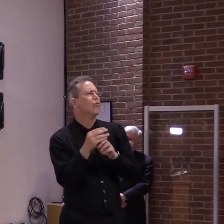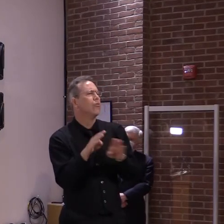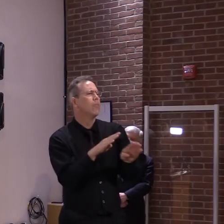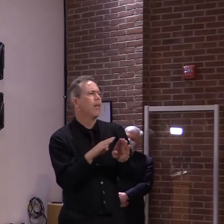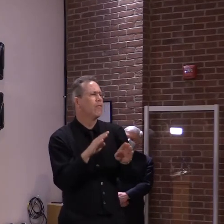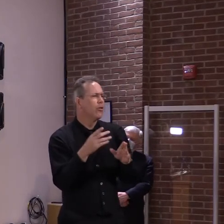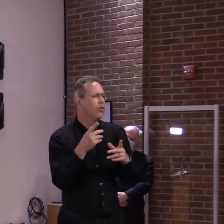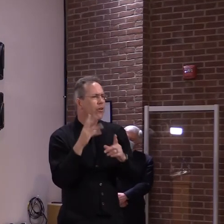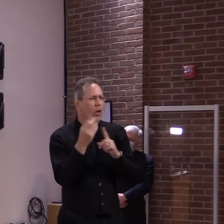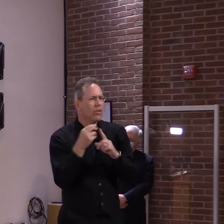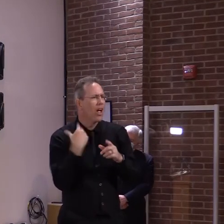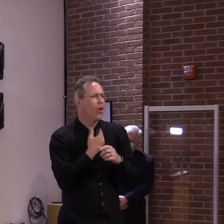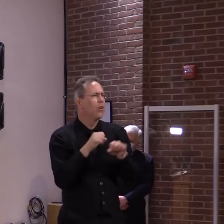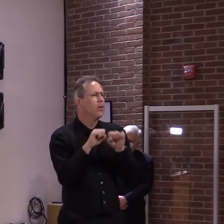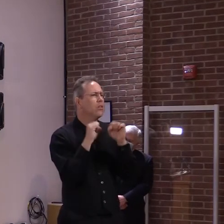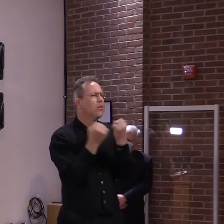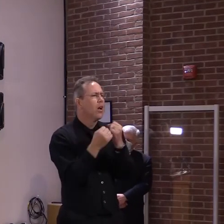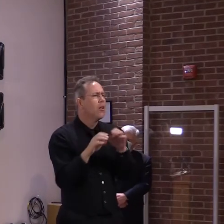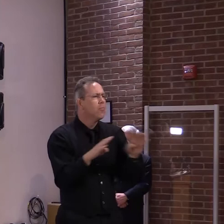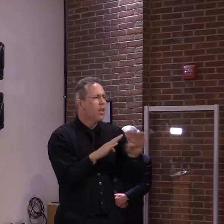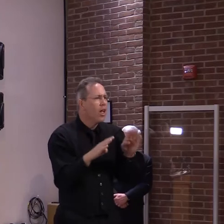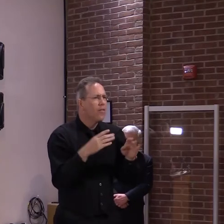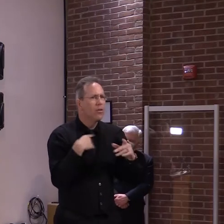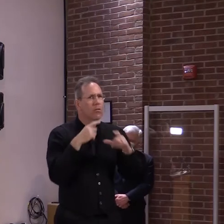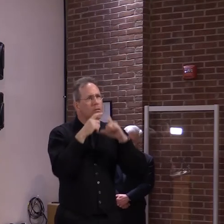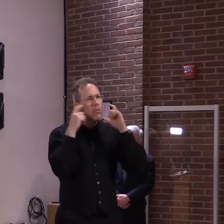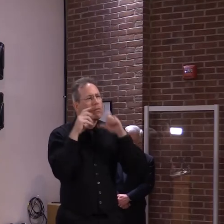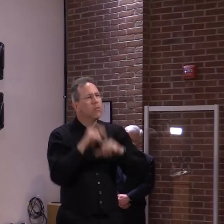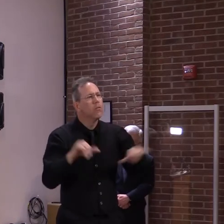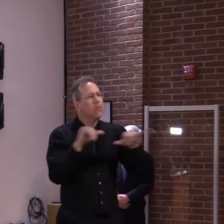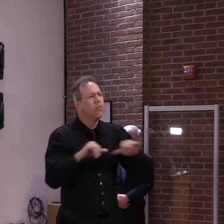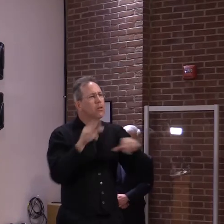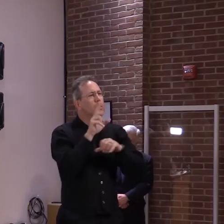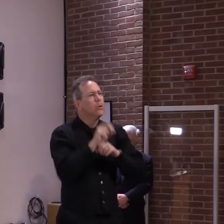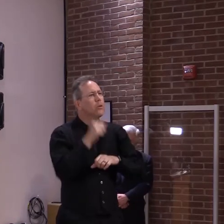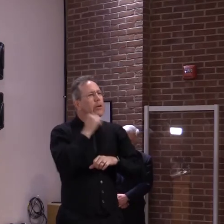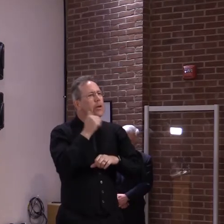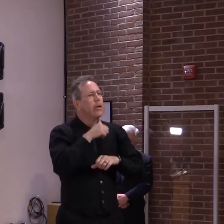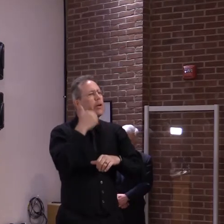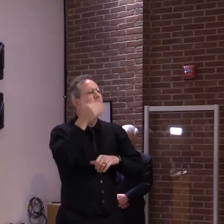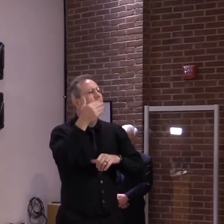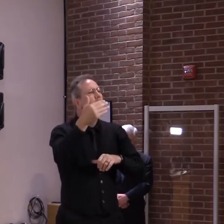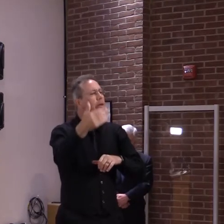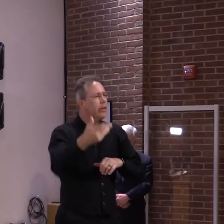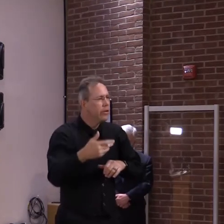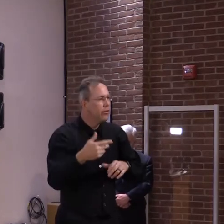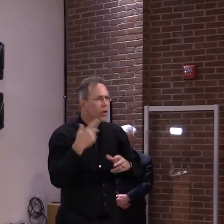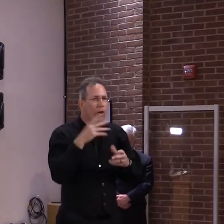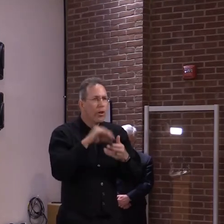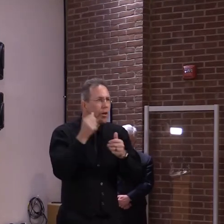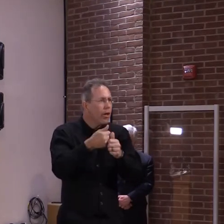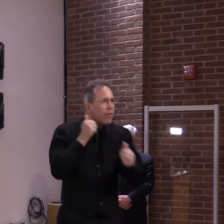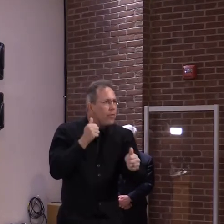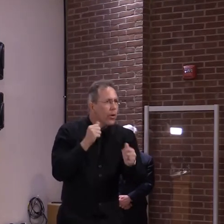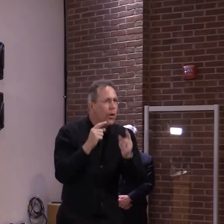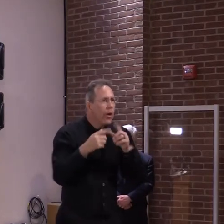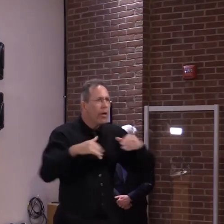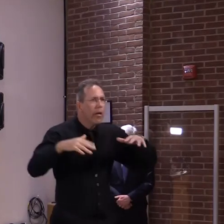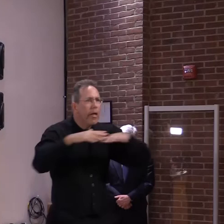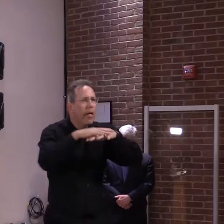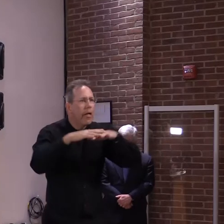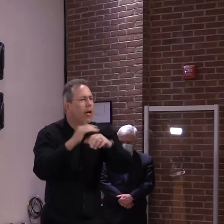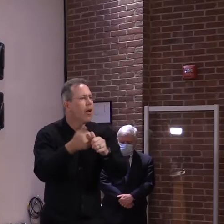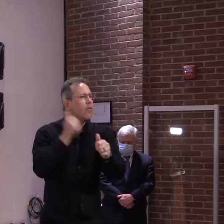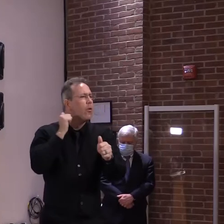a society be in wearing masks more often and in avoiding crowds during